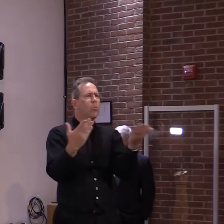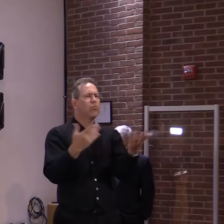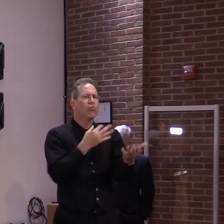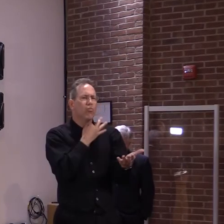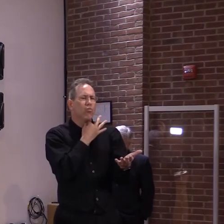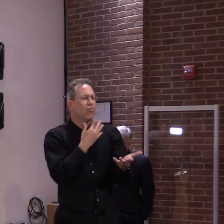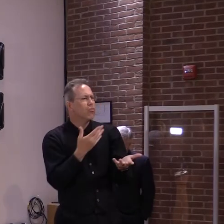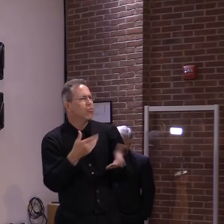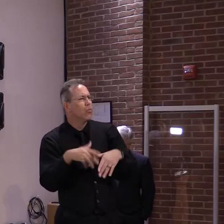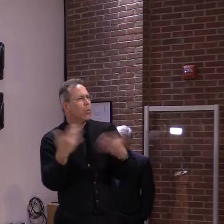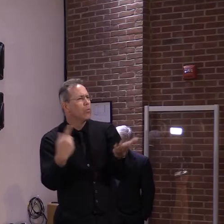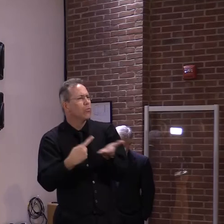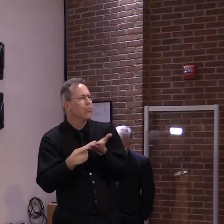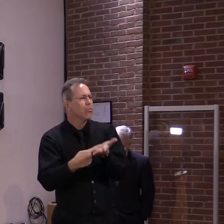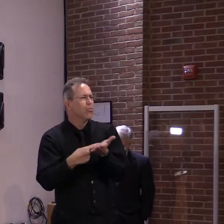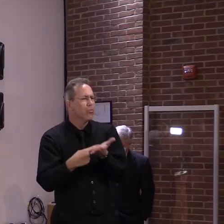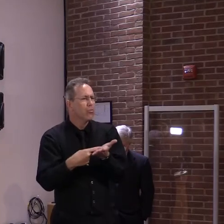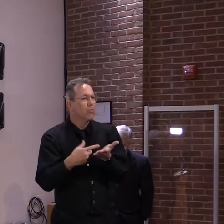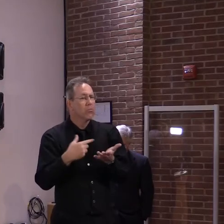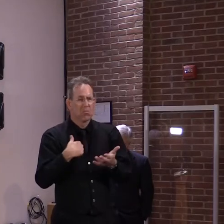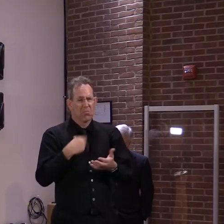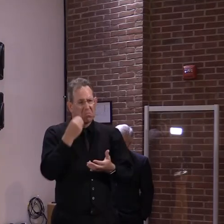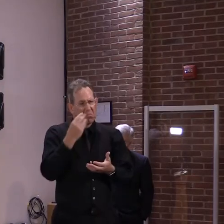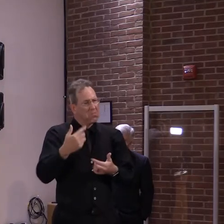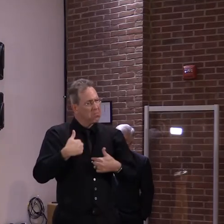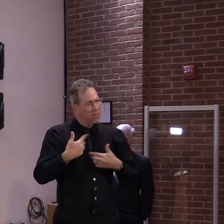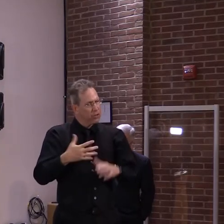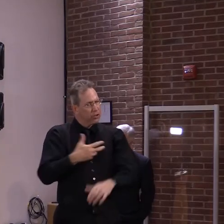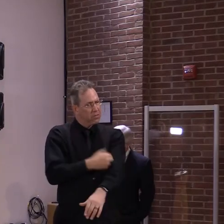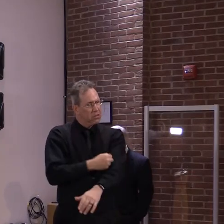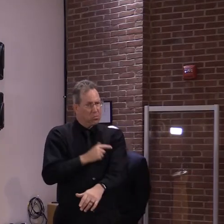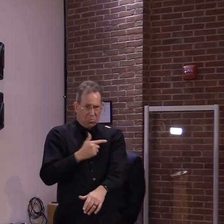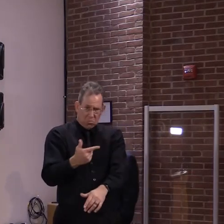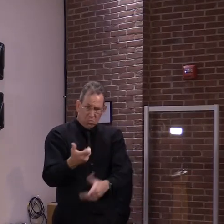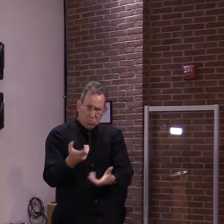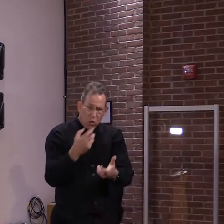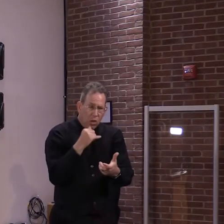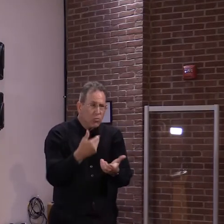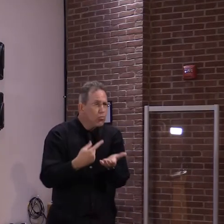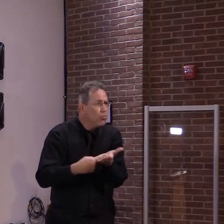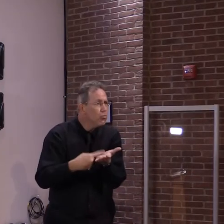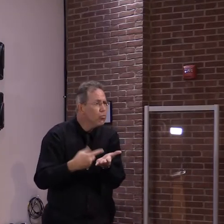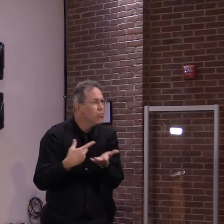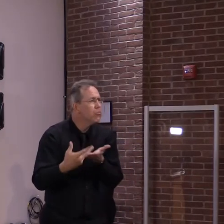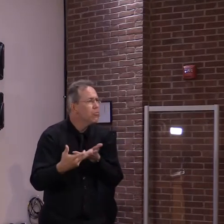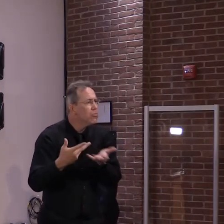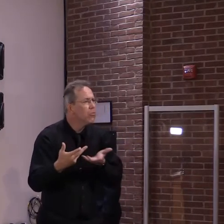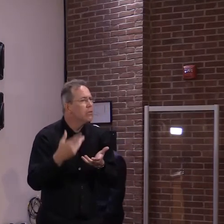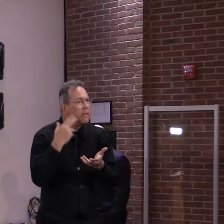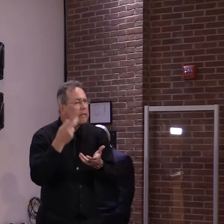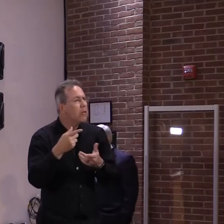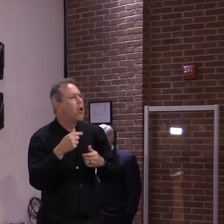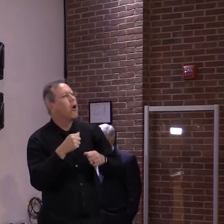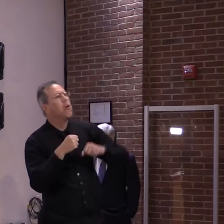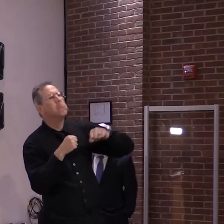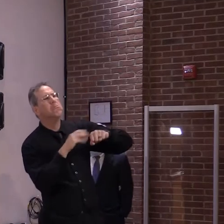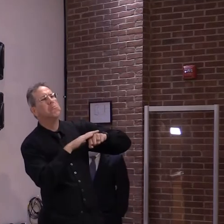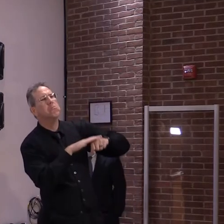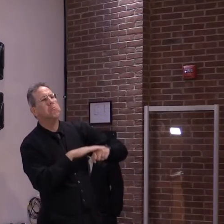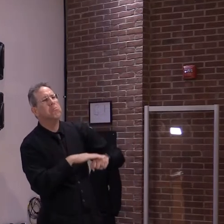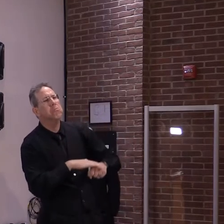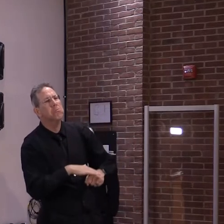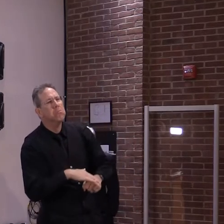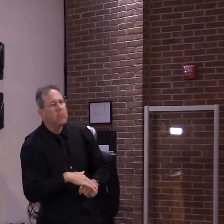they felt their own vaccine was good for them and what opportunities it opened up, and try to have the family member